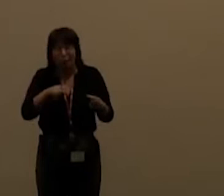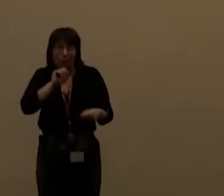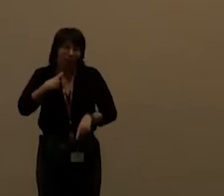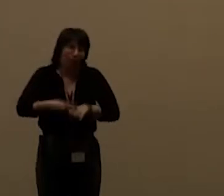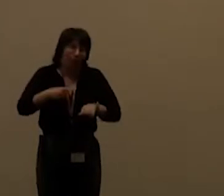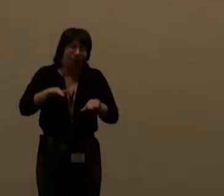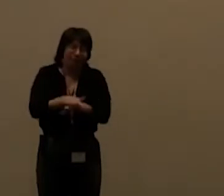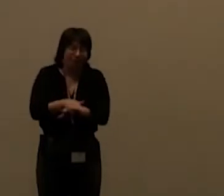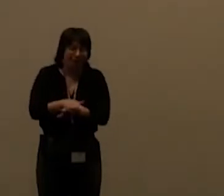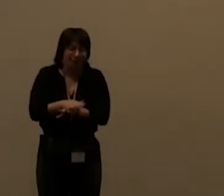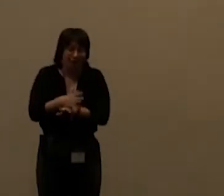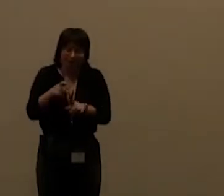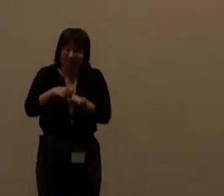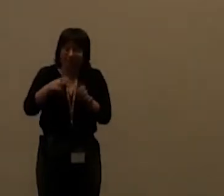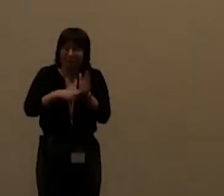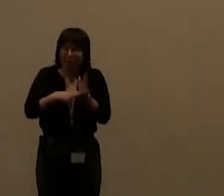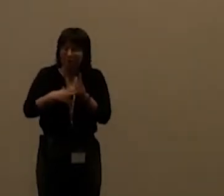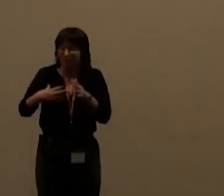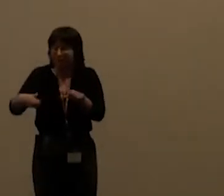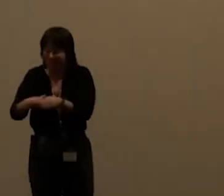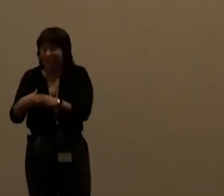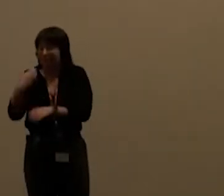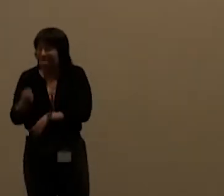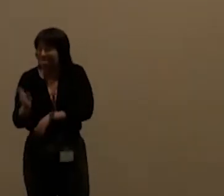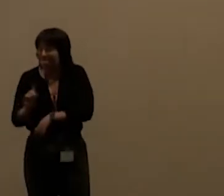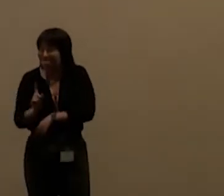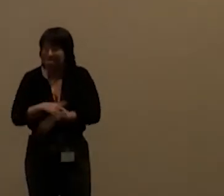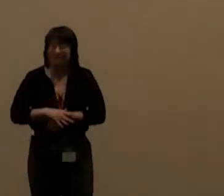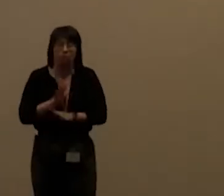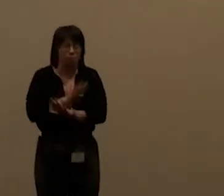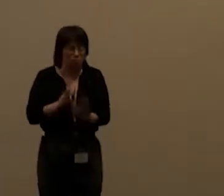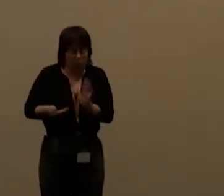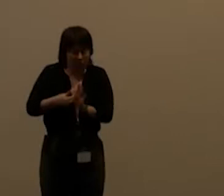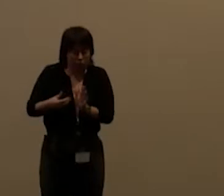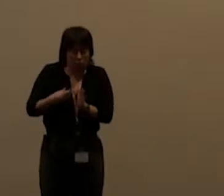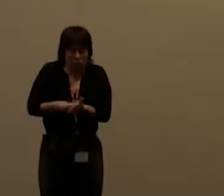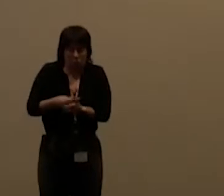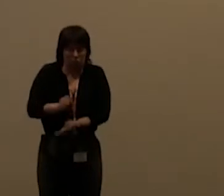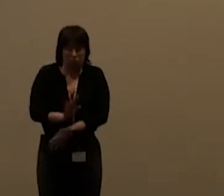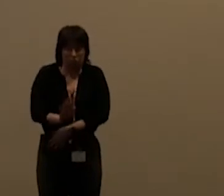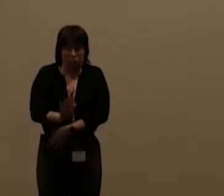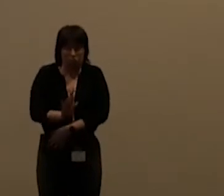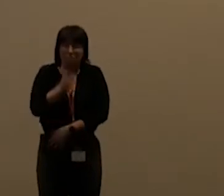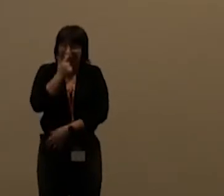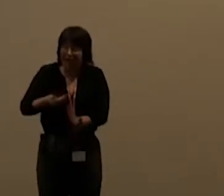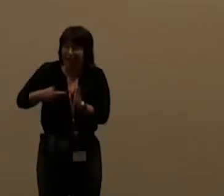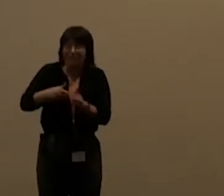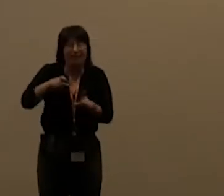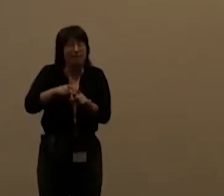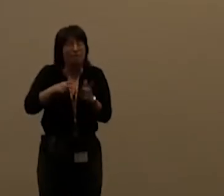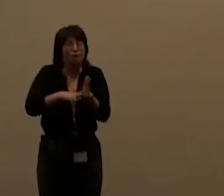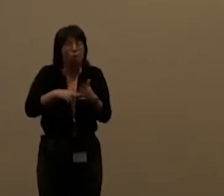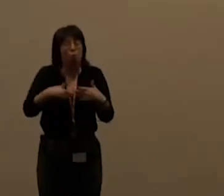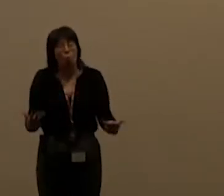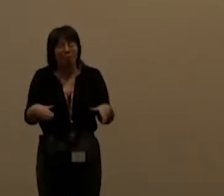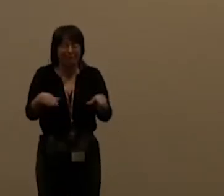cover what we get with Dataverse for Teams. So included at no additional cost in this, we can add Dataverse for Teams to